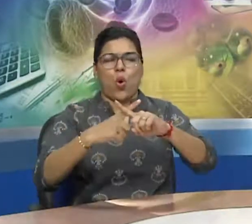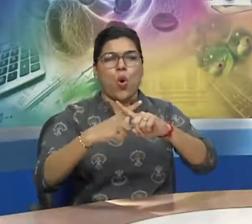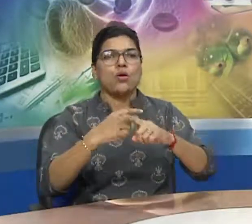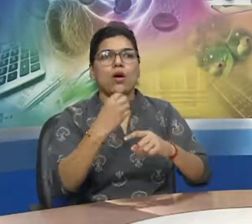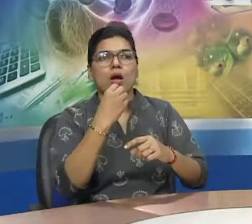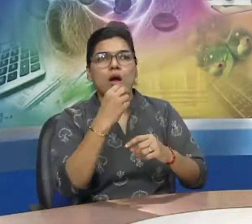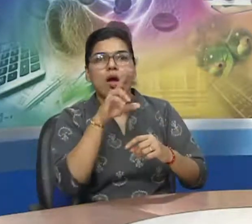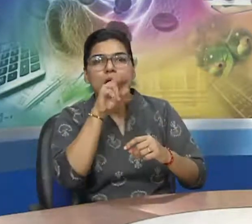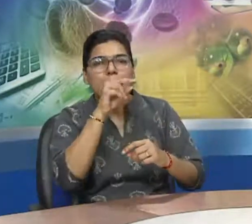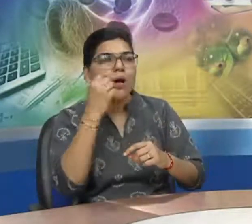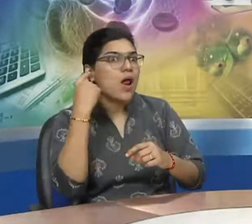Muting means